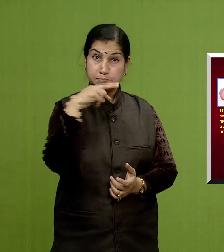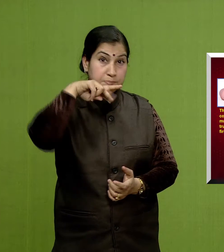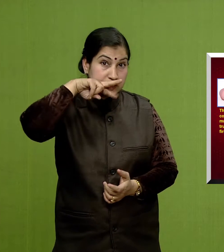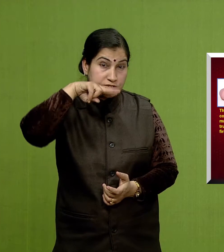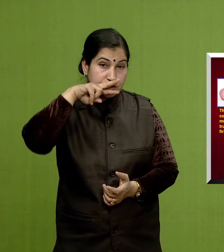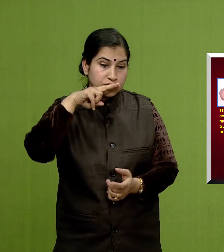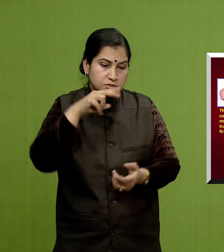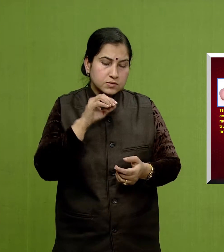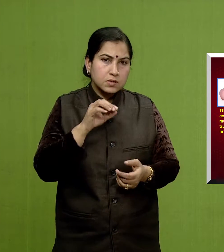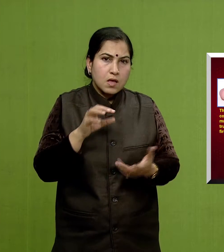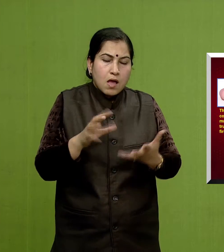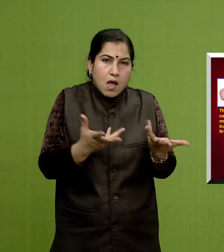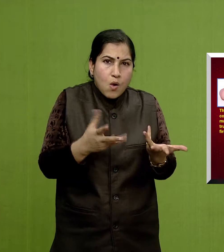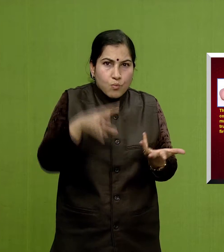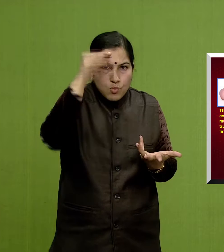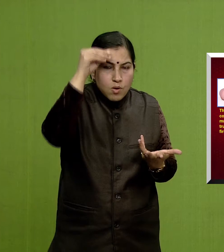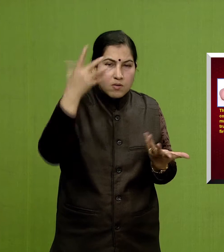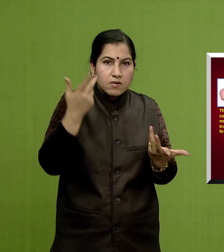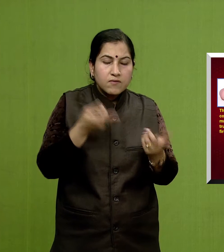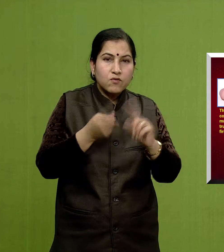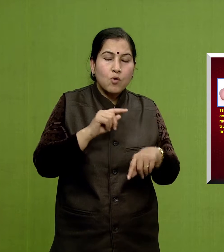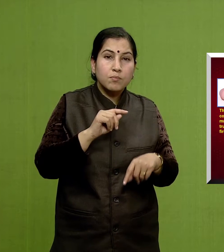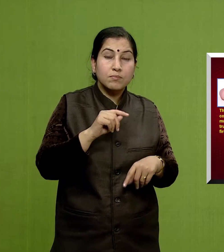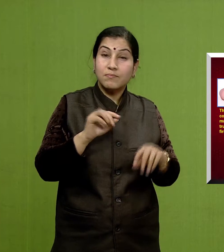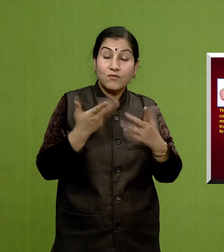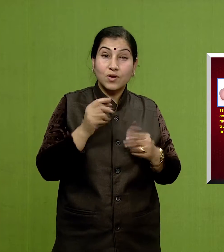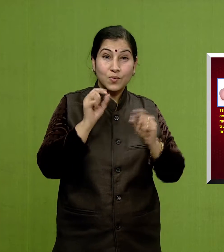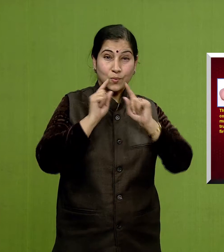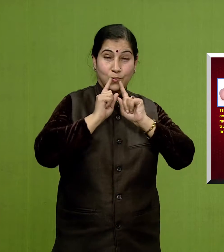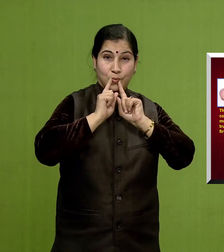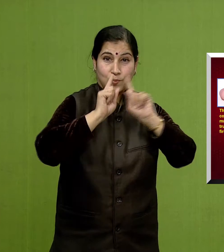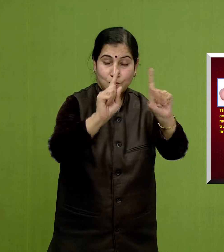develops from cooing, babbling,